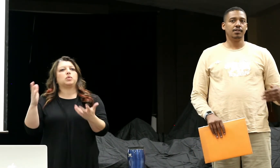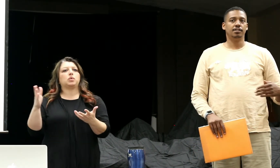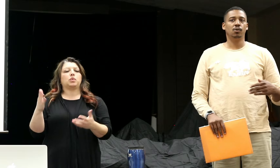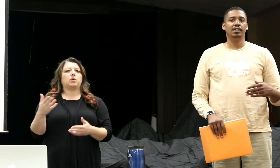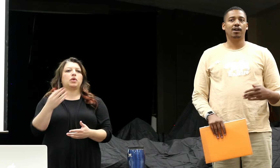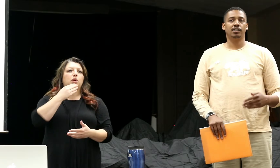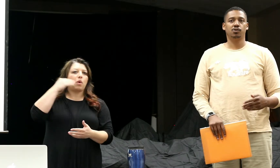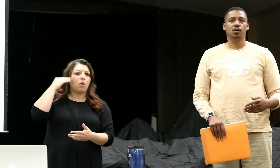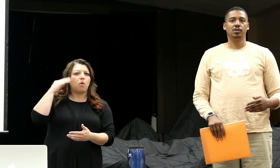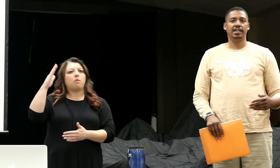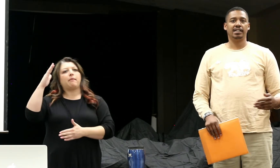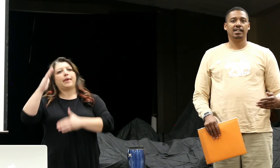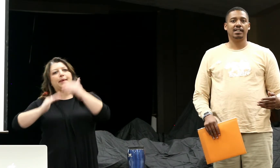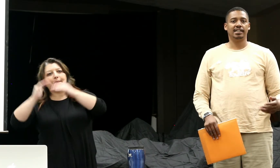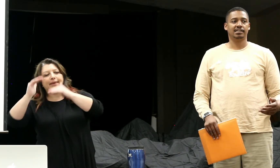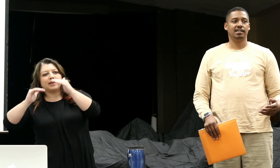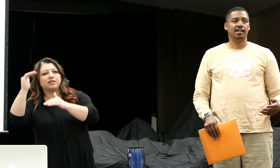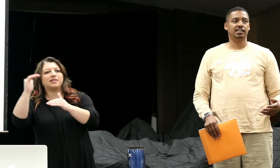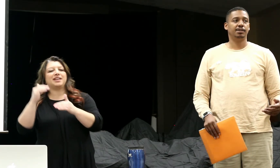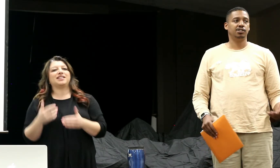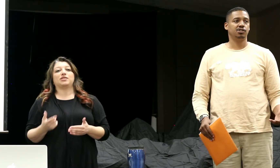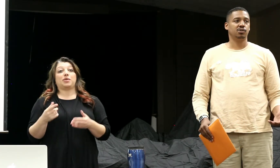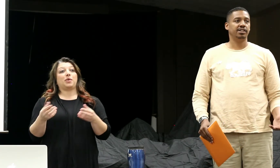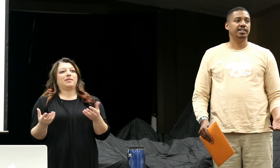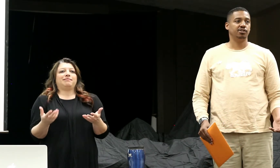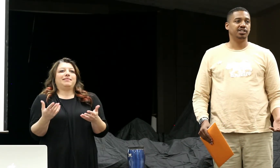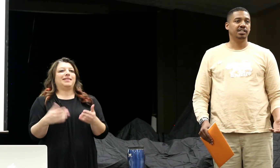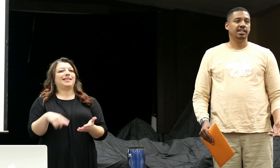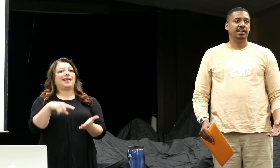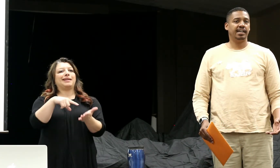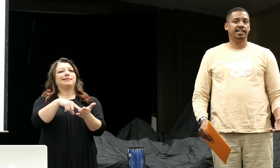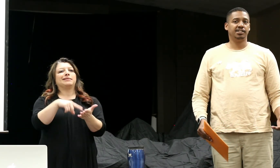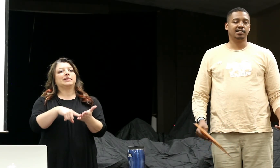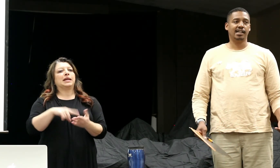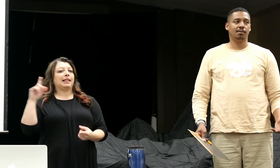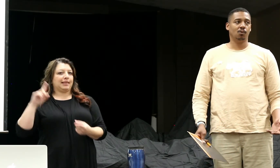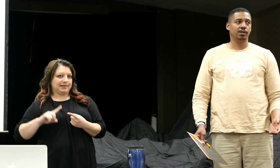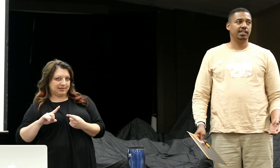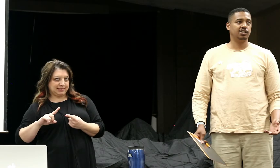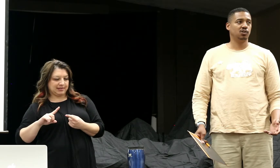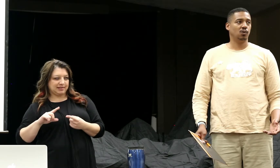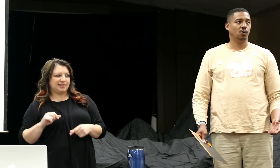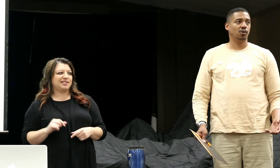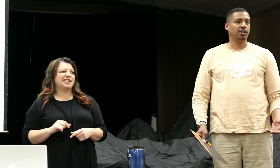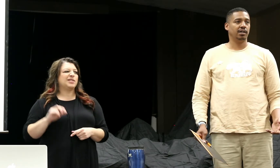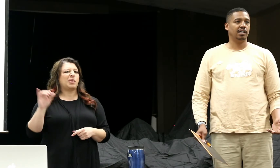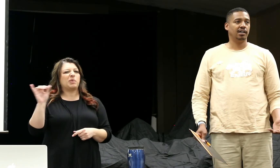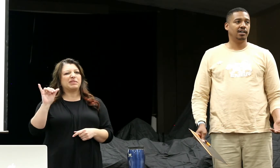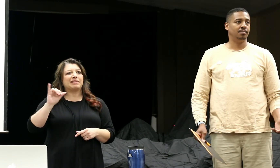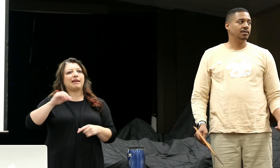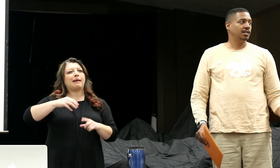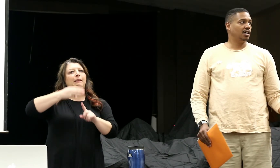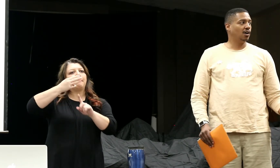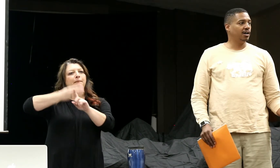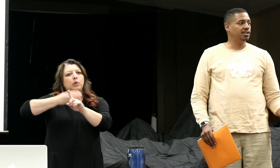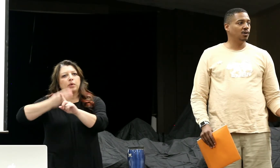to allow control and less expenditures on their energy. And just like a mortgage or a car note